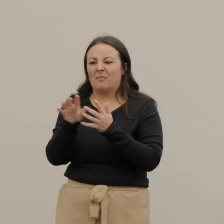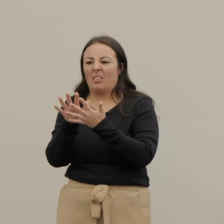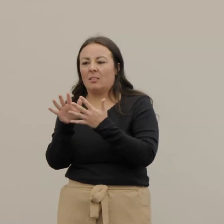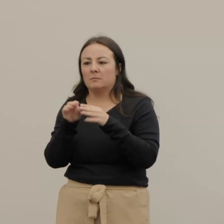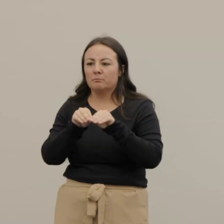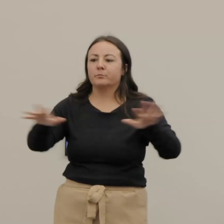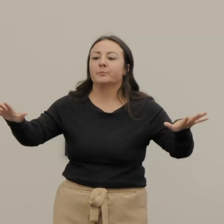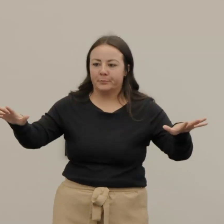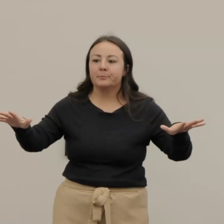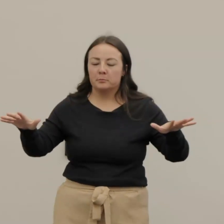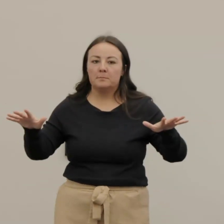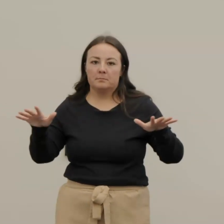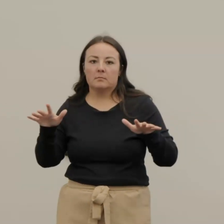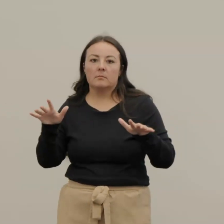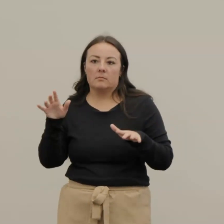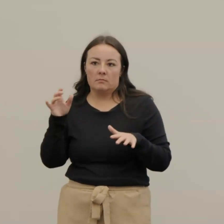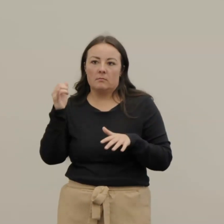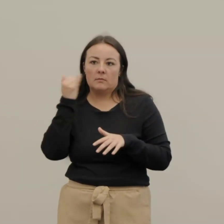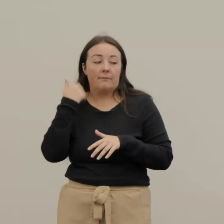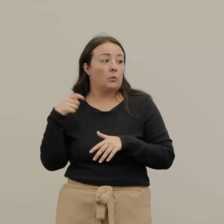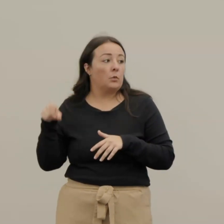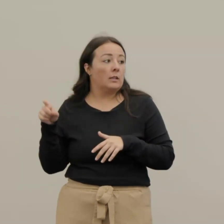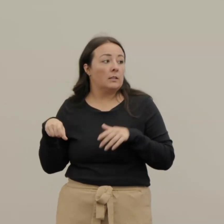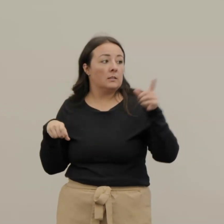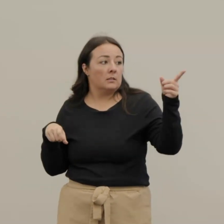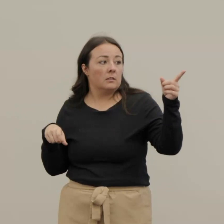that might be another place to look for it.